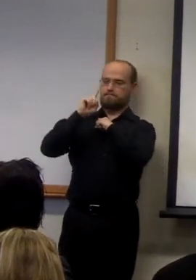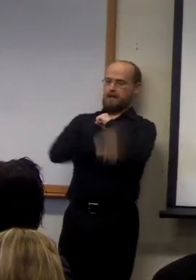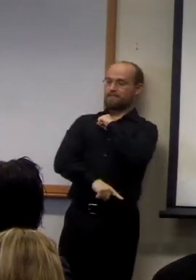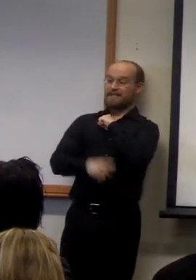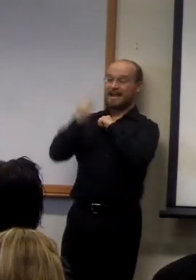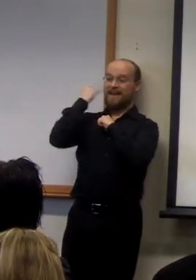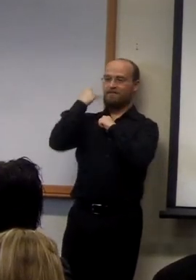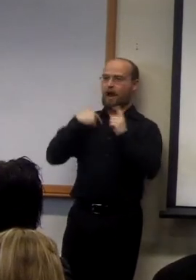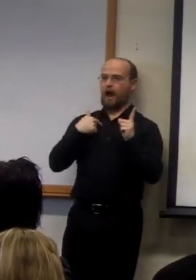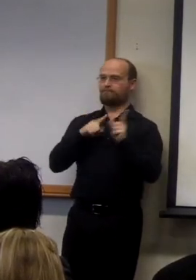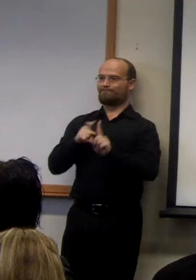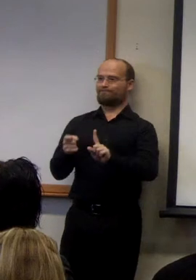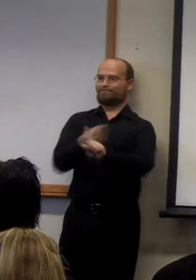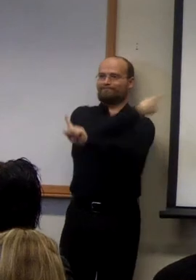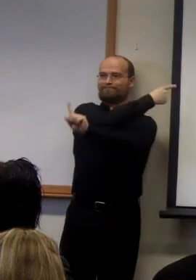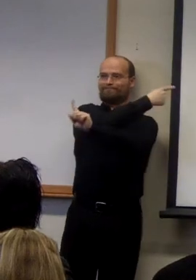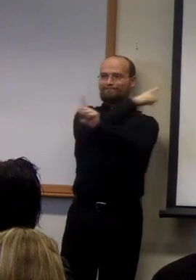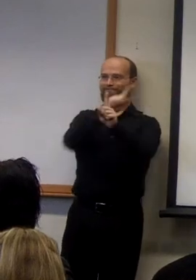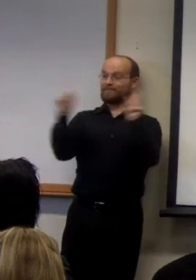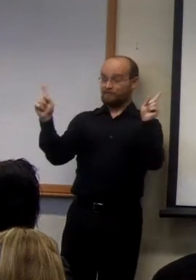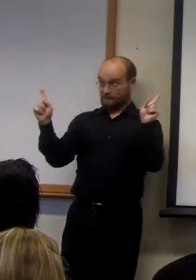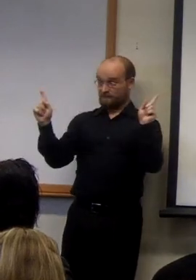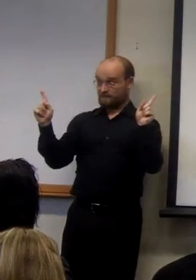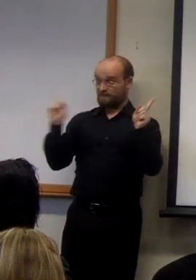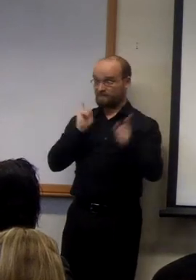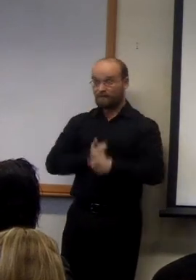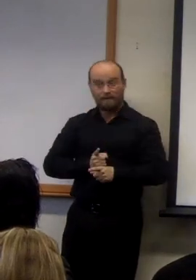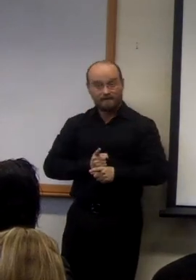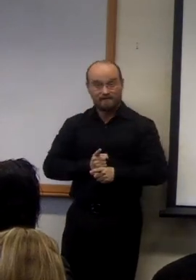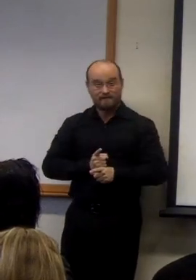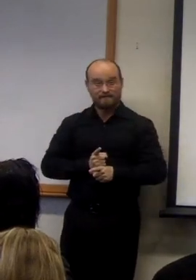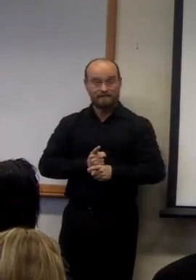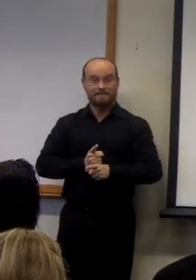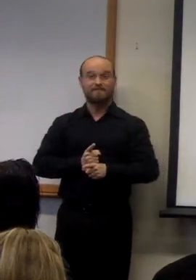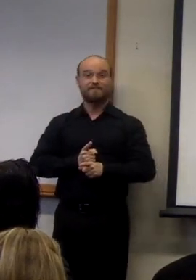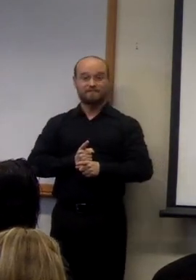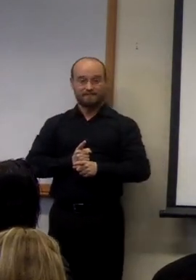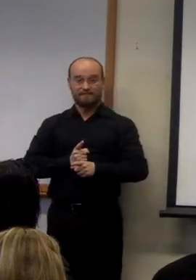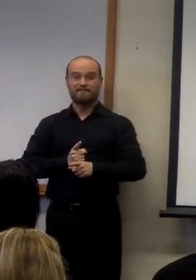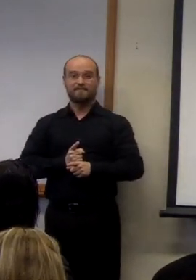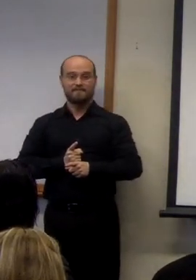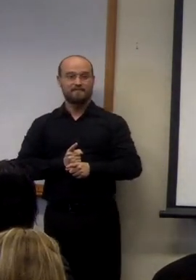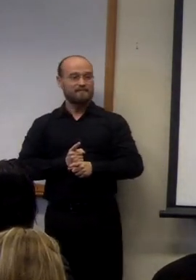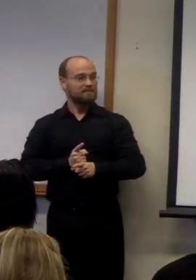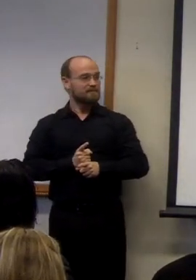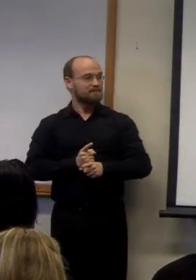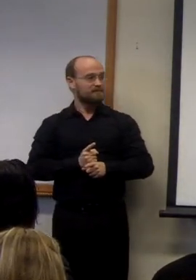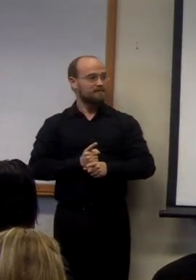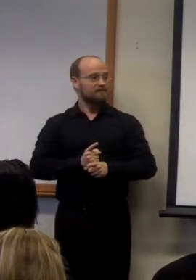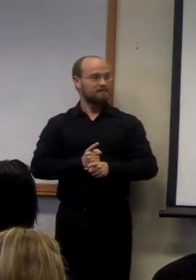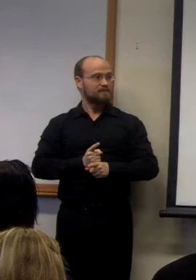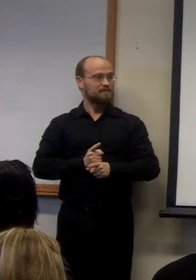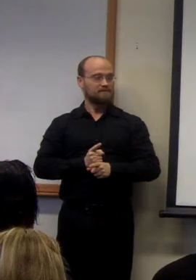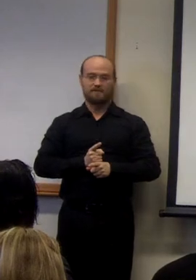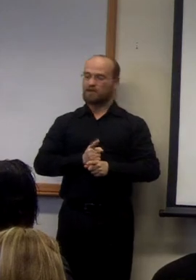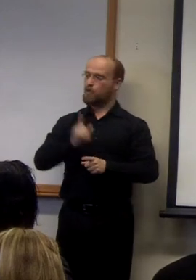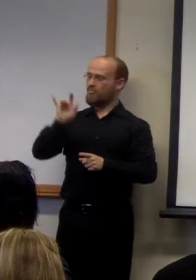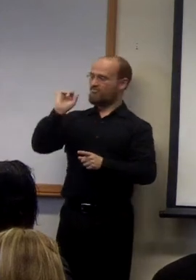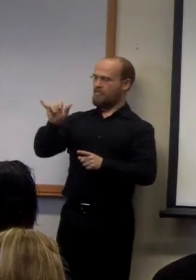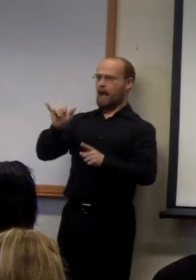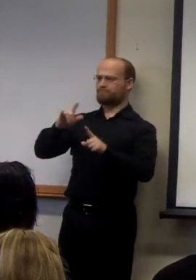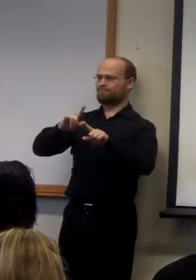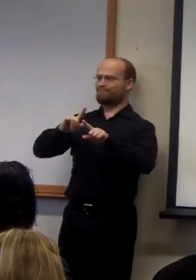step out of line, right? So that's a portion of my survival,